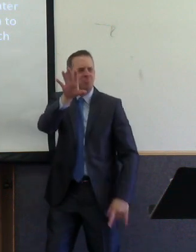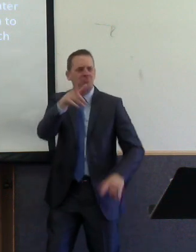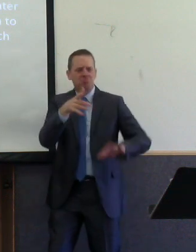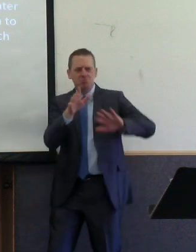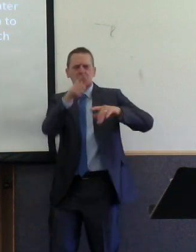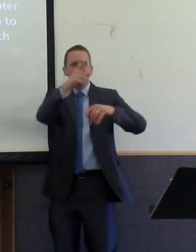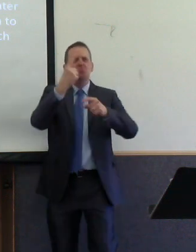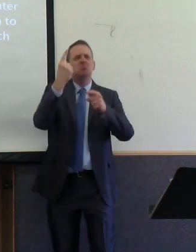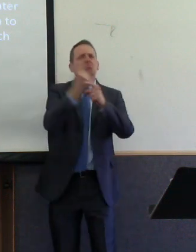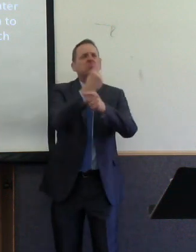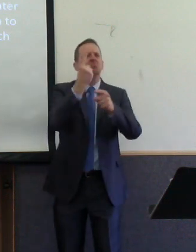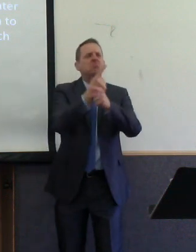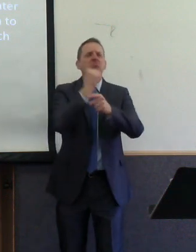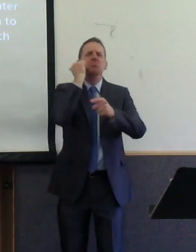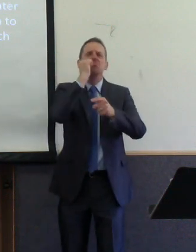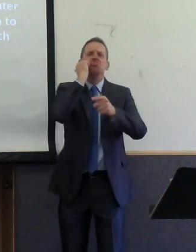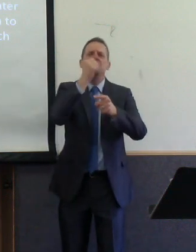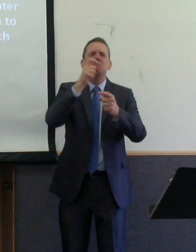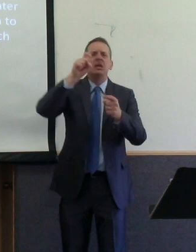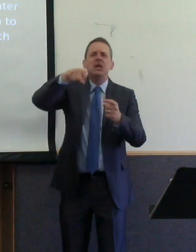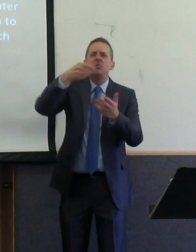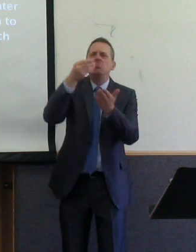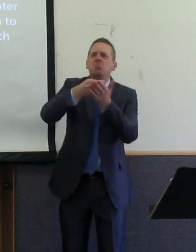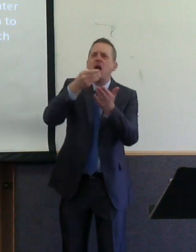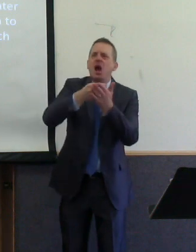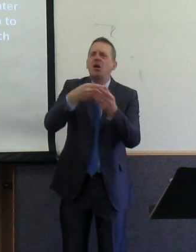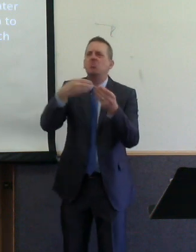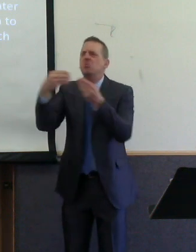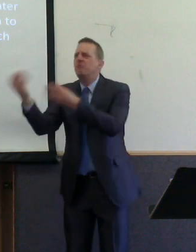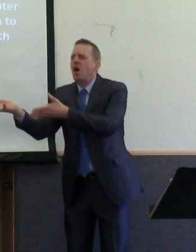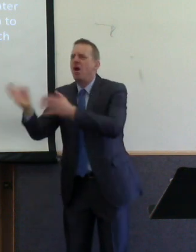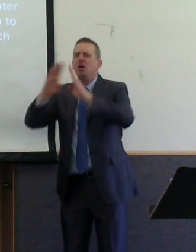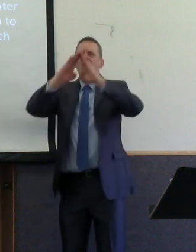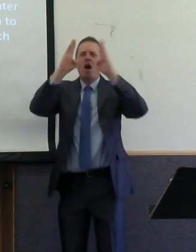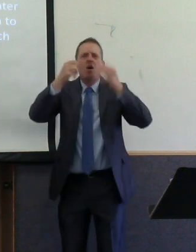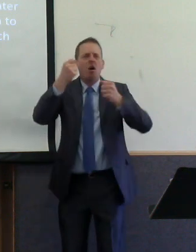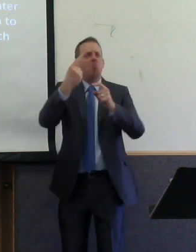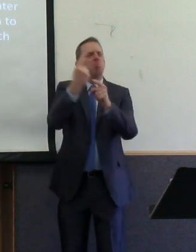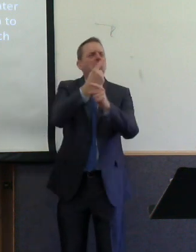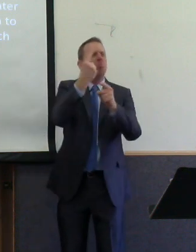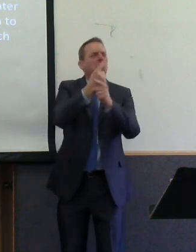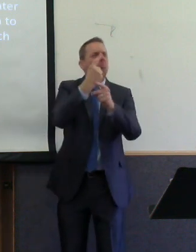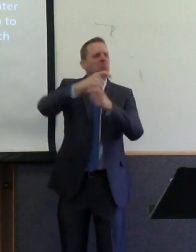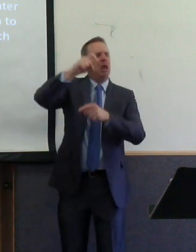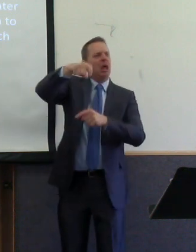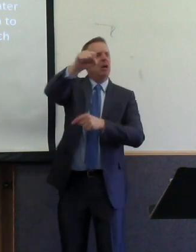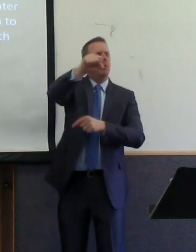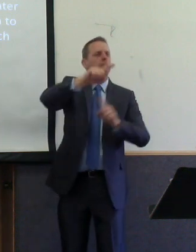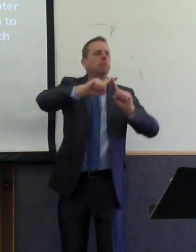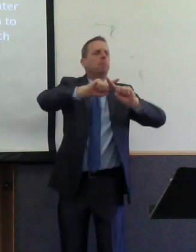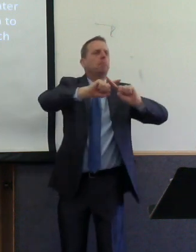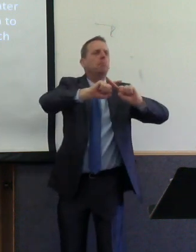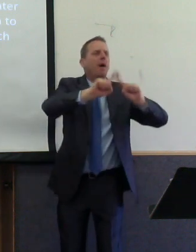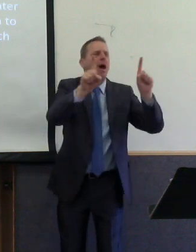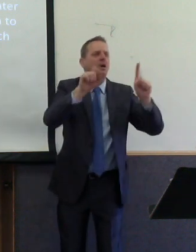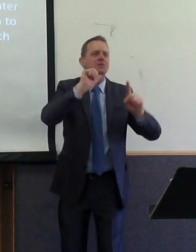I don't care what the reason or why, all the money in the world or whatever, how, yeah, those are necessary